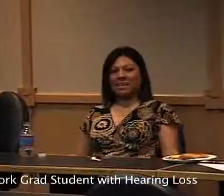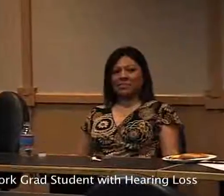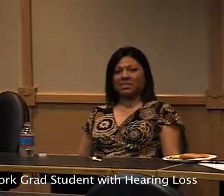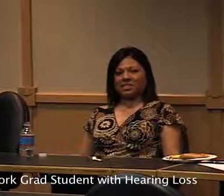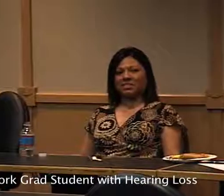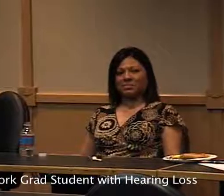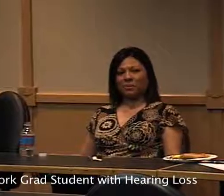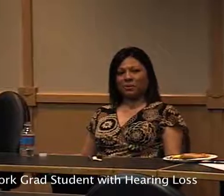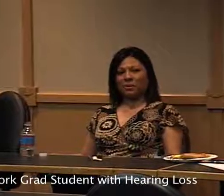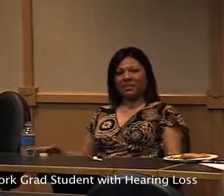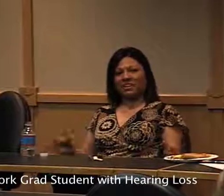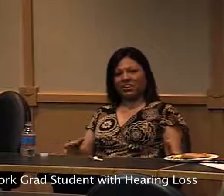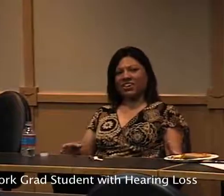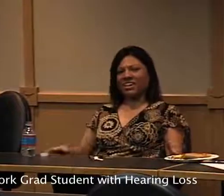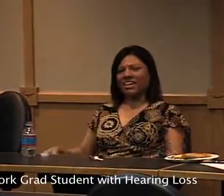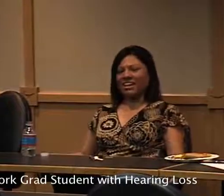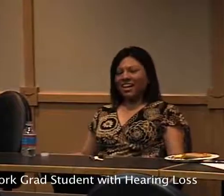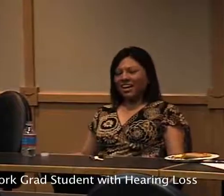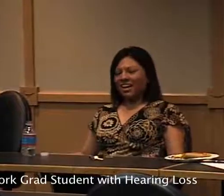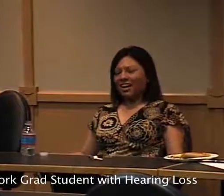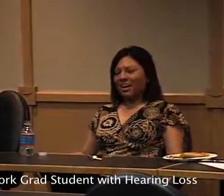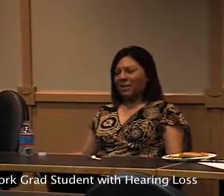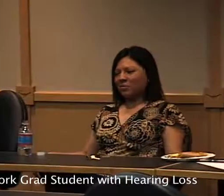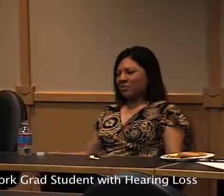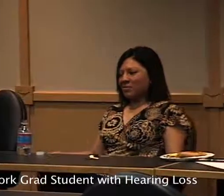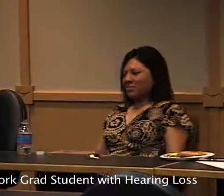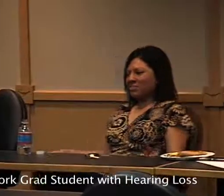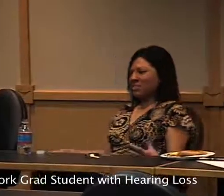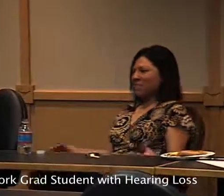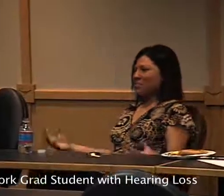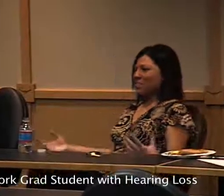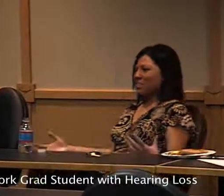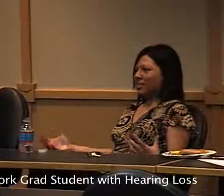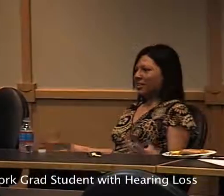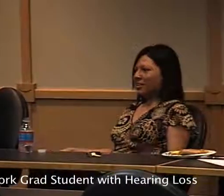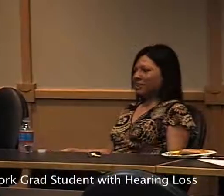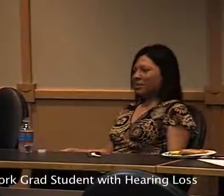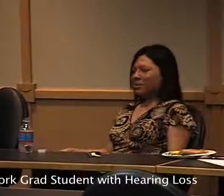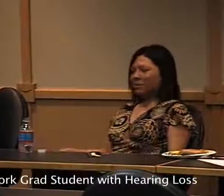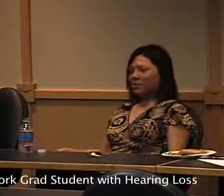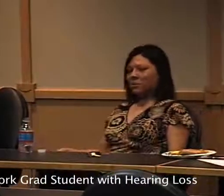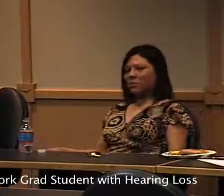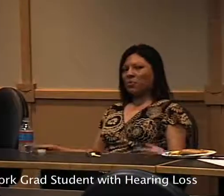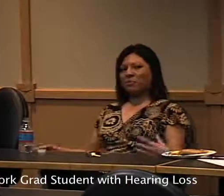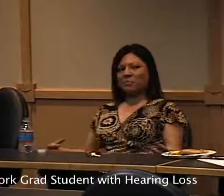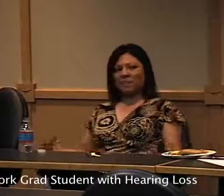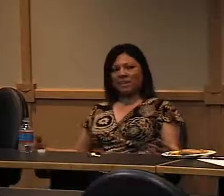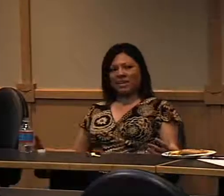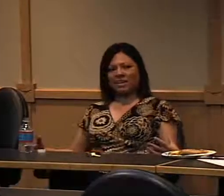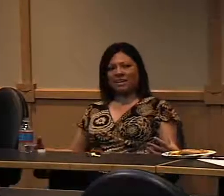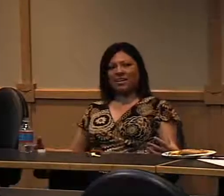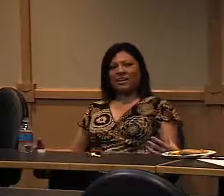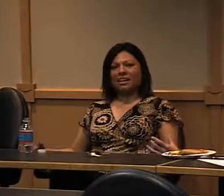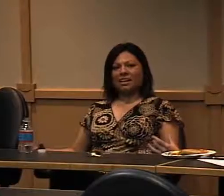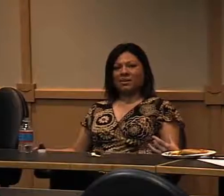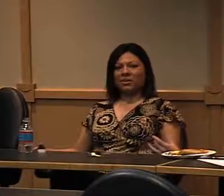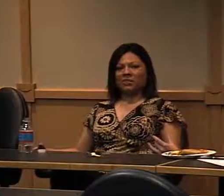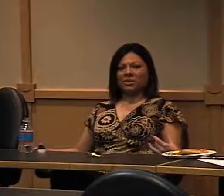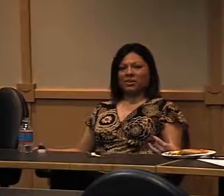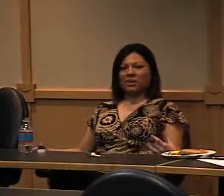me just for being hearing. So it really kind of depends on what groups I'm in and, you know, what